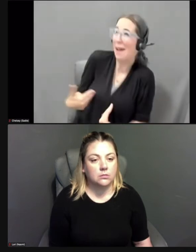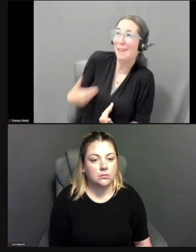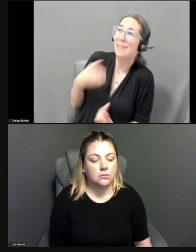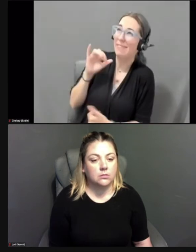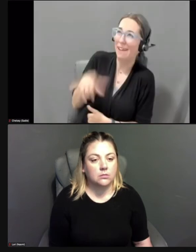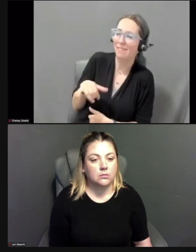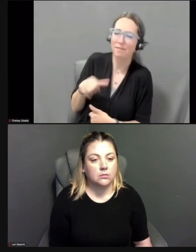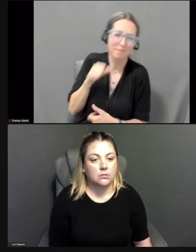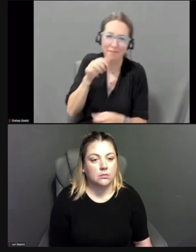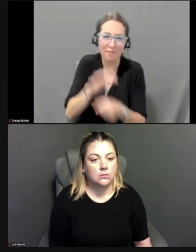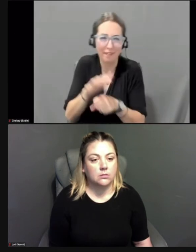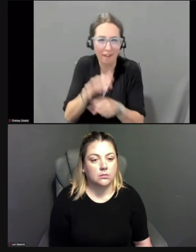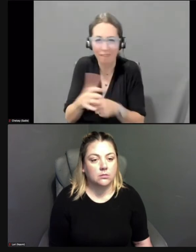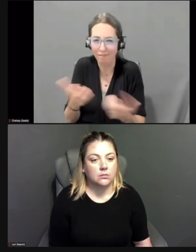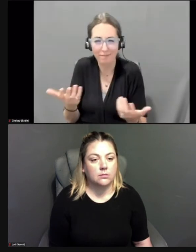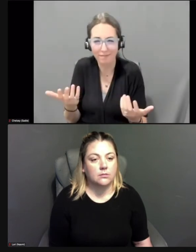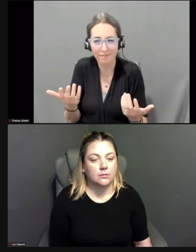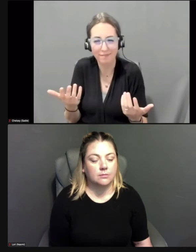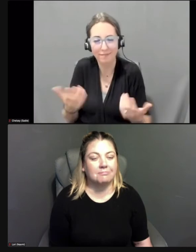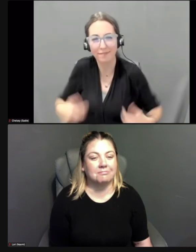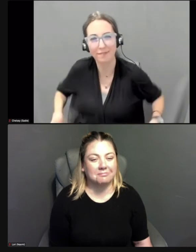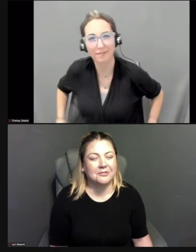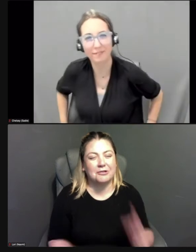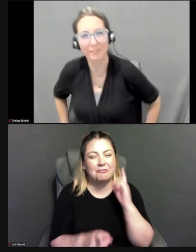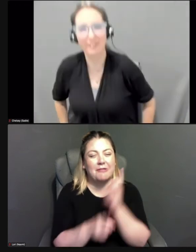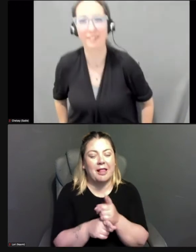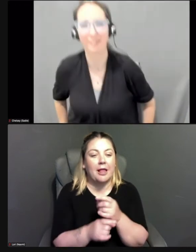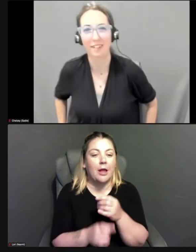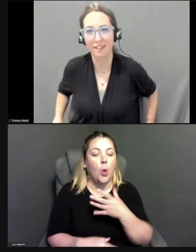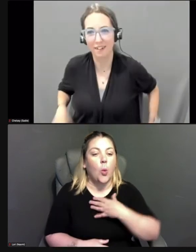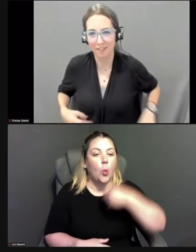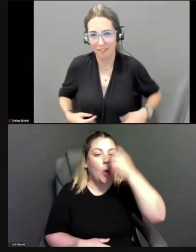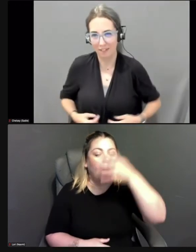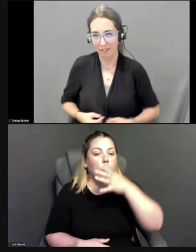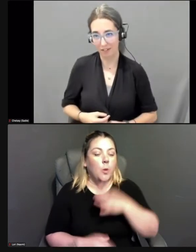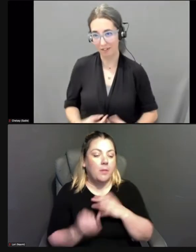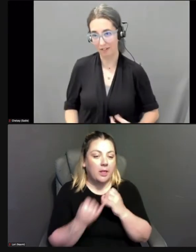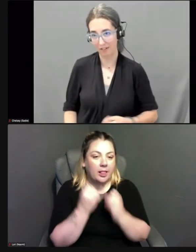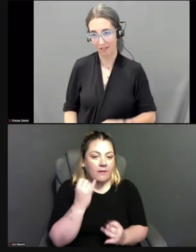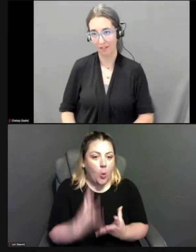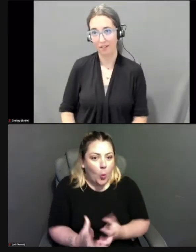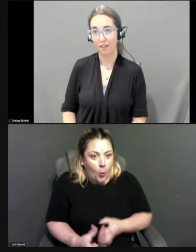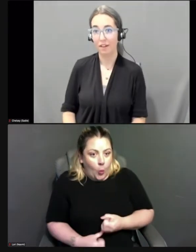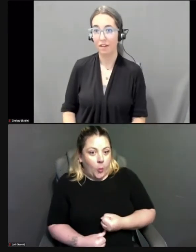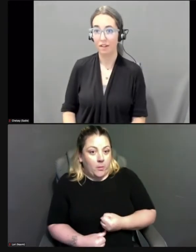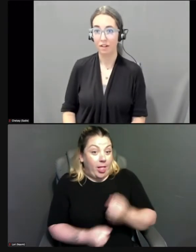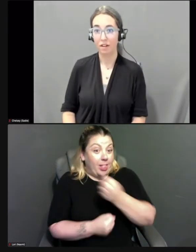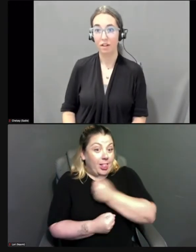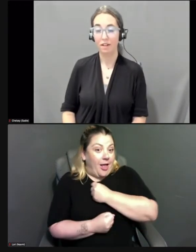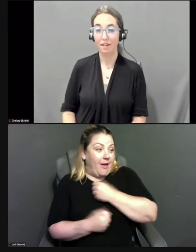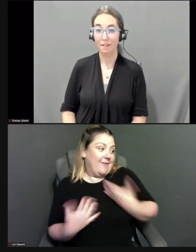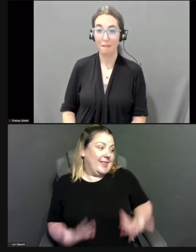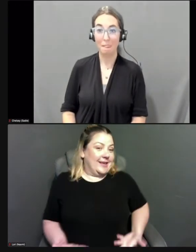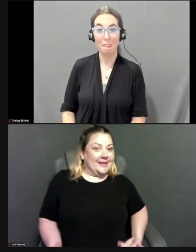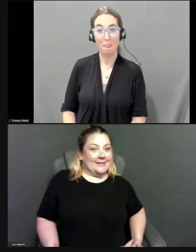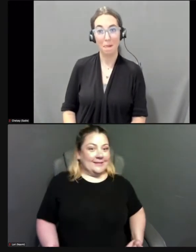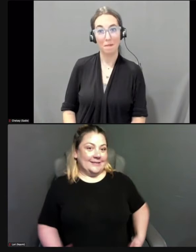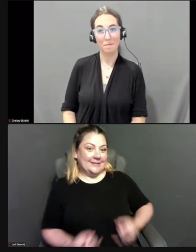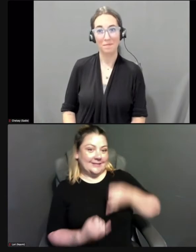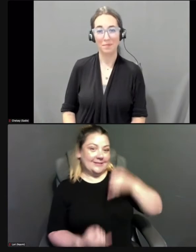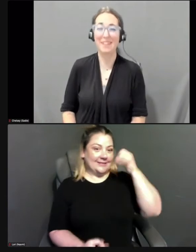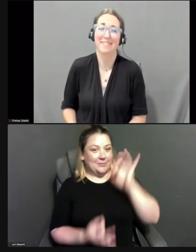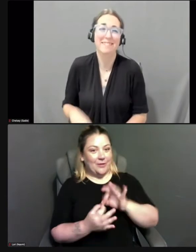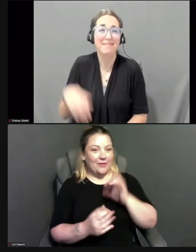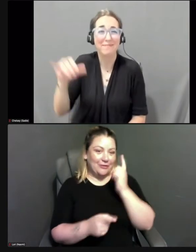white ladies contorting their bodies to show like squeezing stomach rolls and being like, love this. Yes. Yeah.